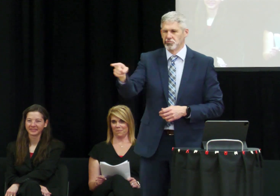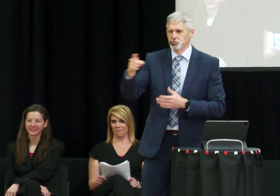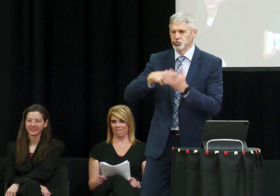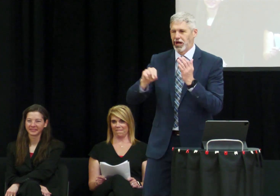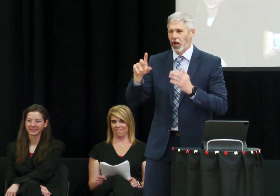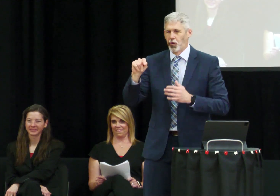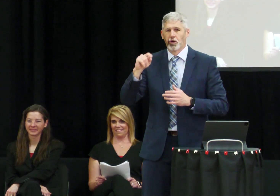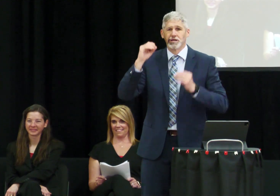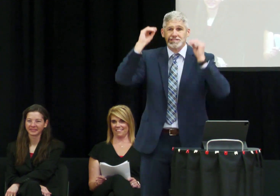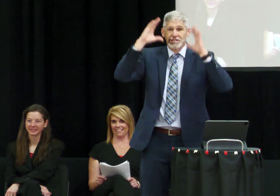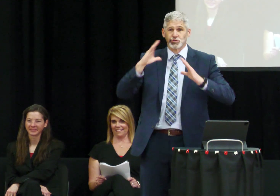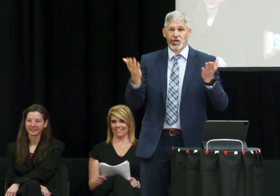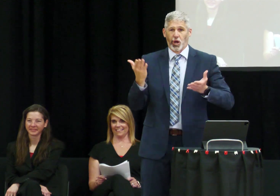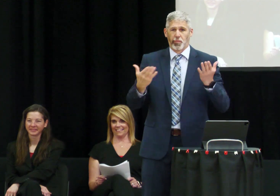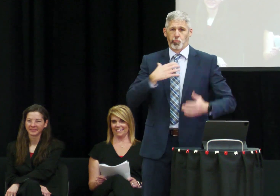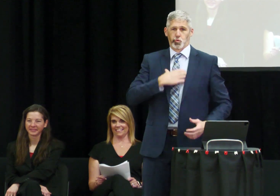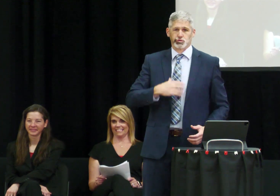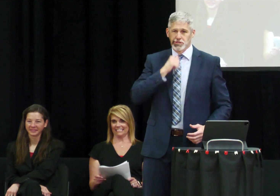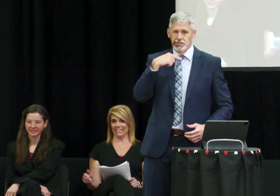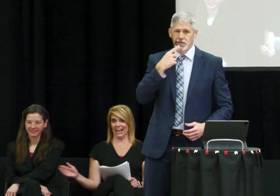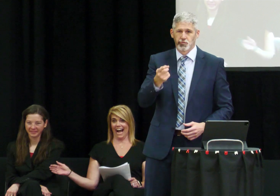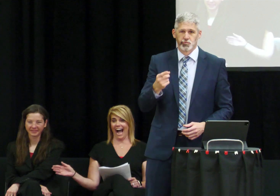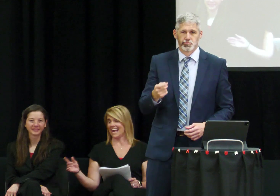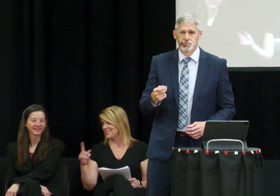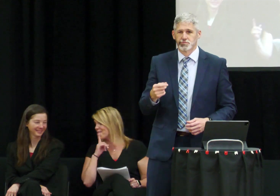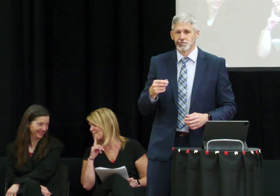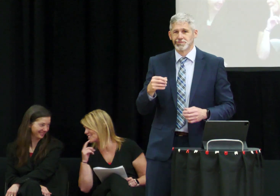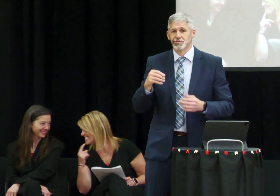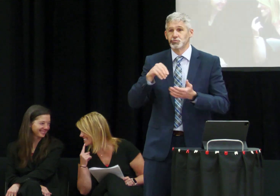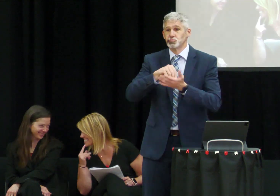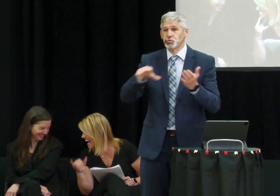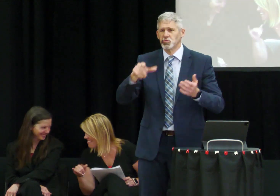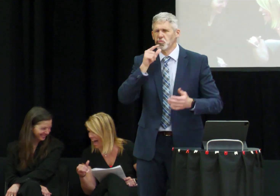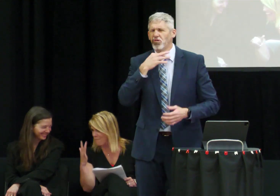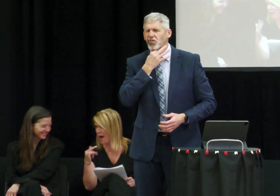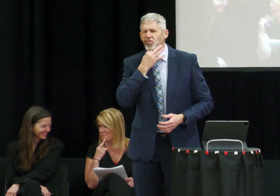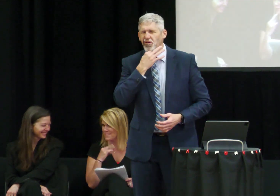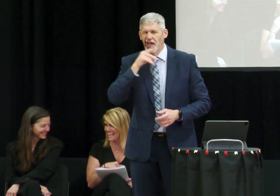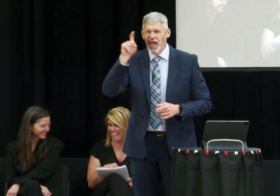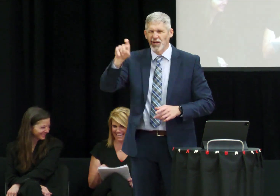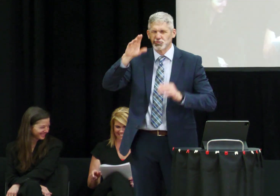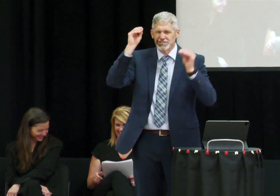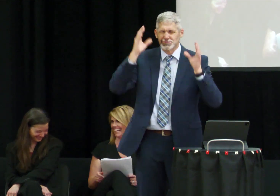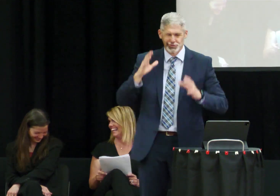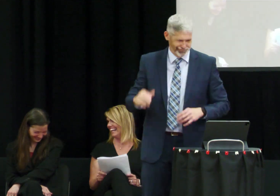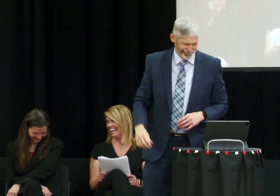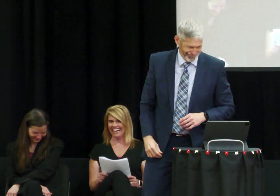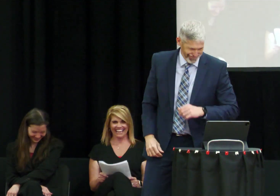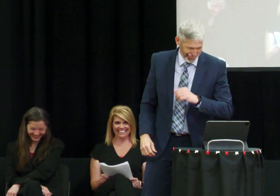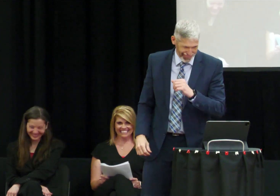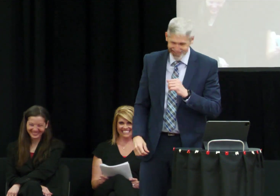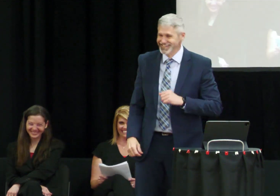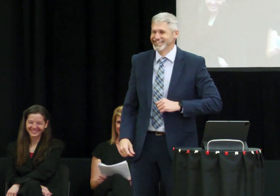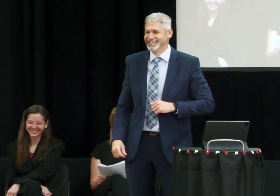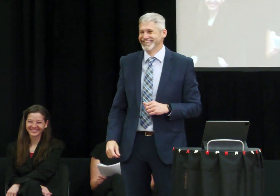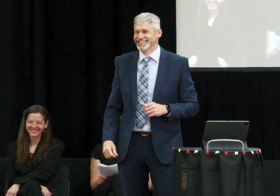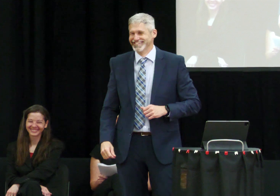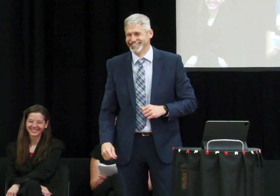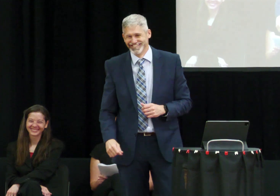you, it will write your paper for you, something I wish I didn't tell you now. The students who are still have questions? Ask your